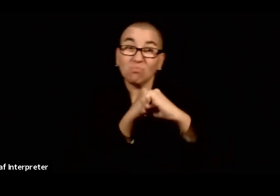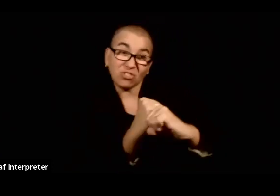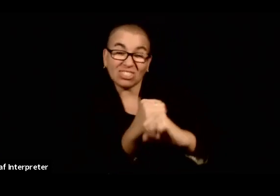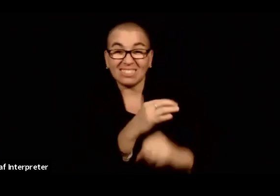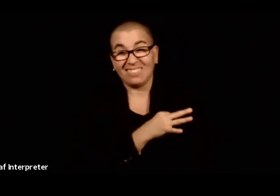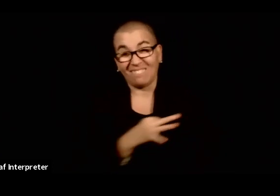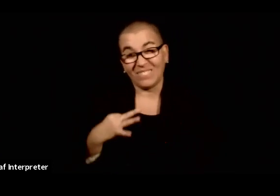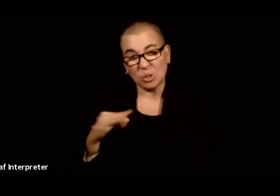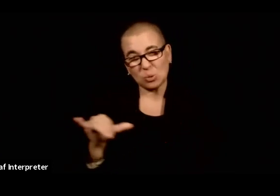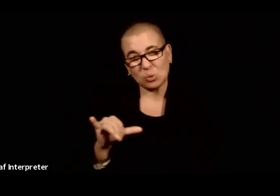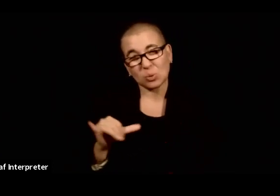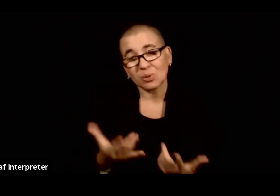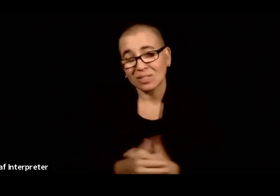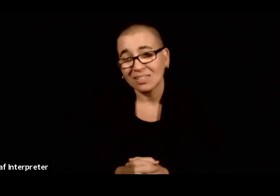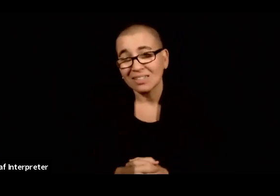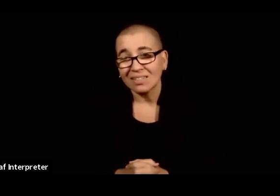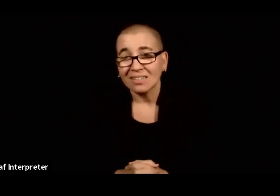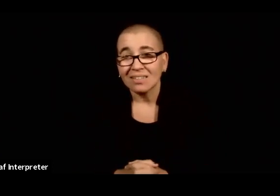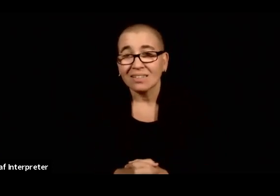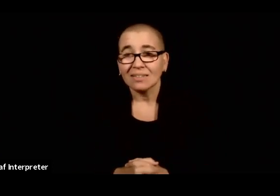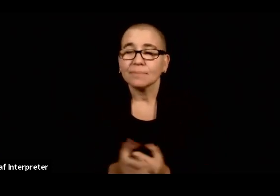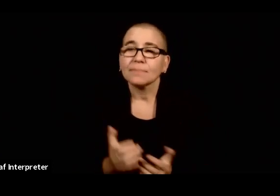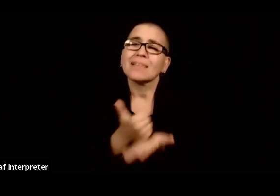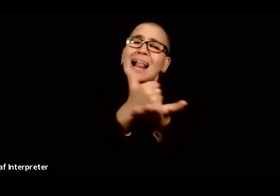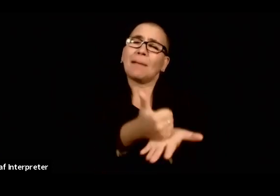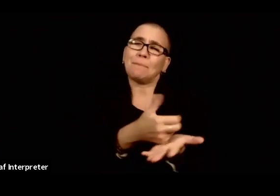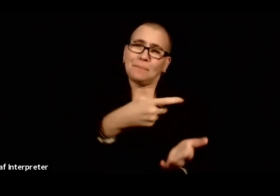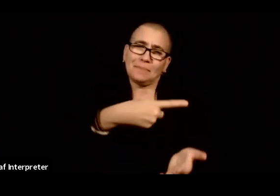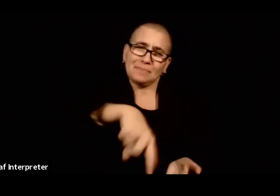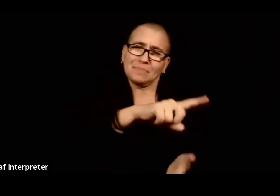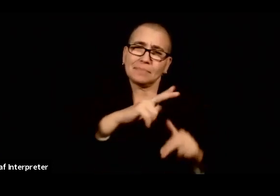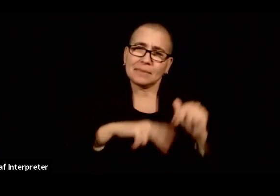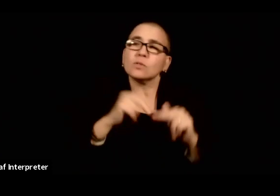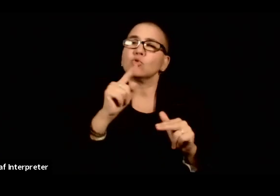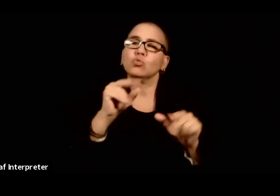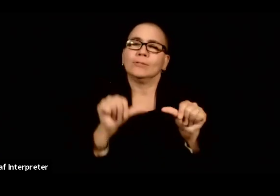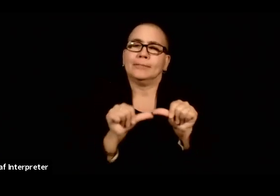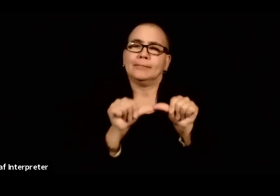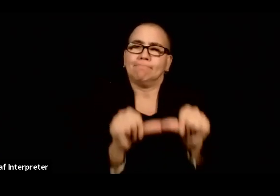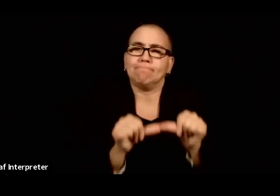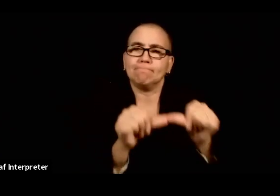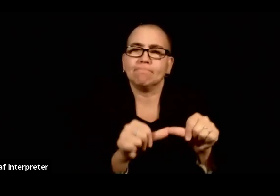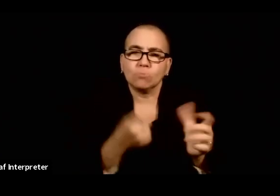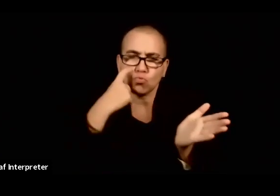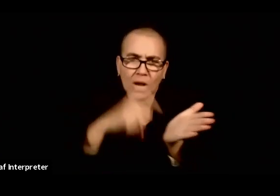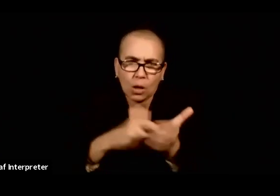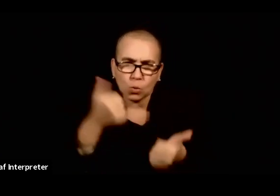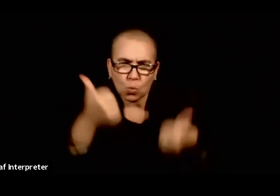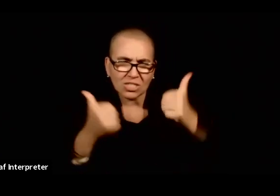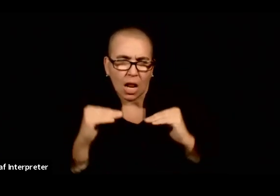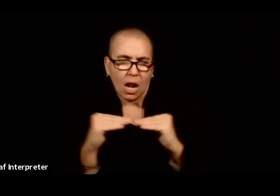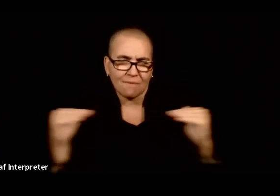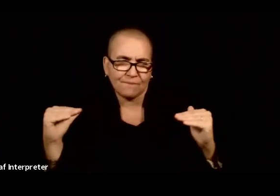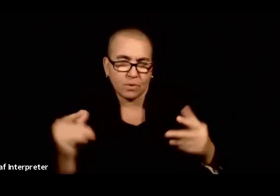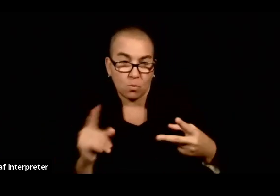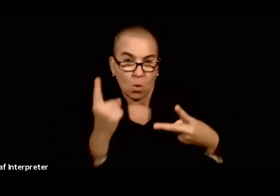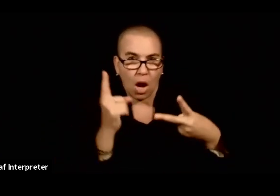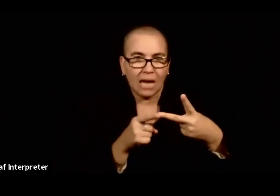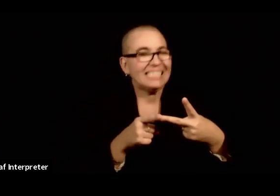their COVID-19 guard up while taking cautious steps towards ensuring residents have more social connections